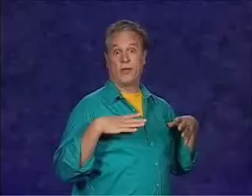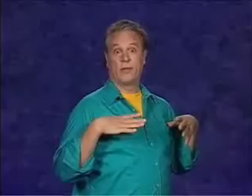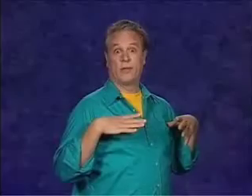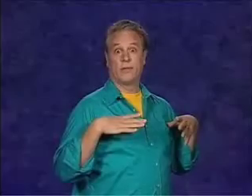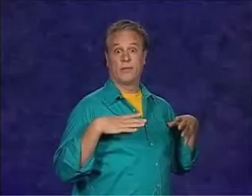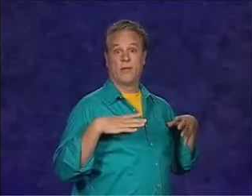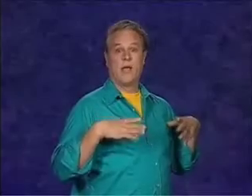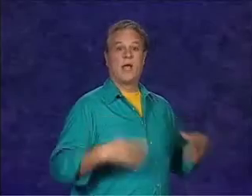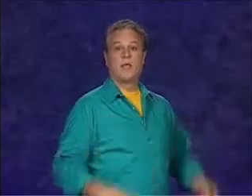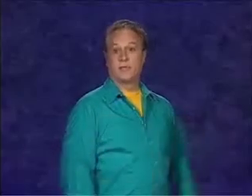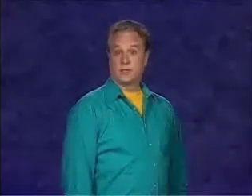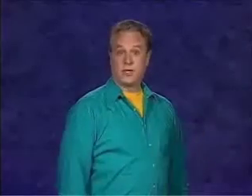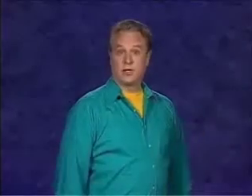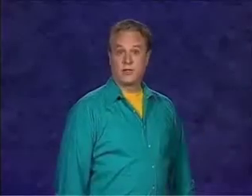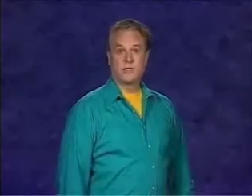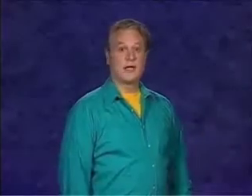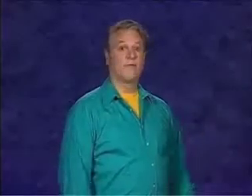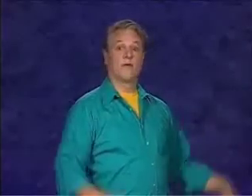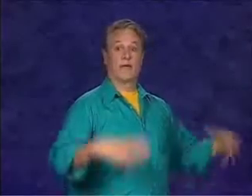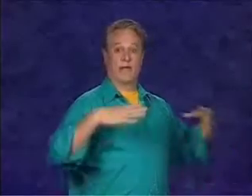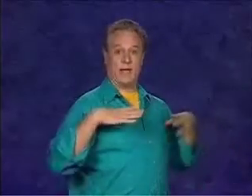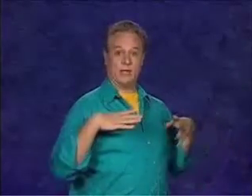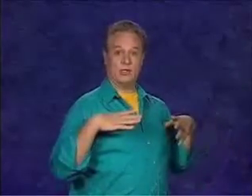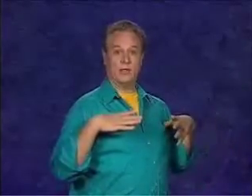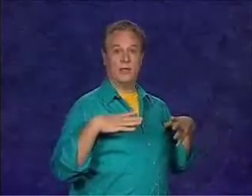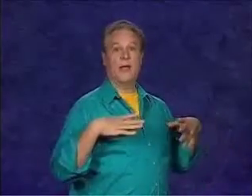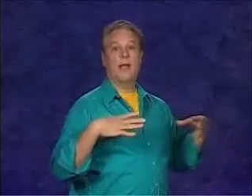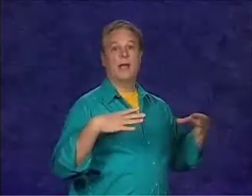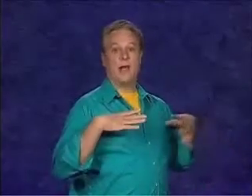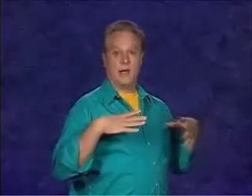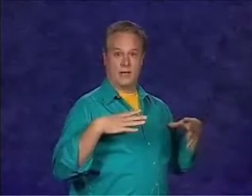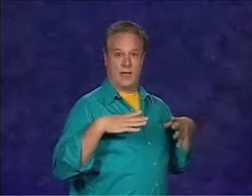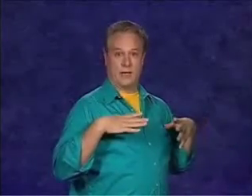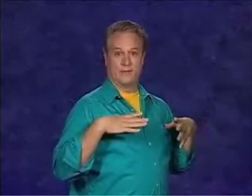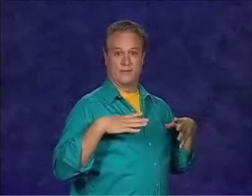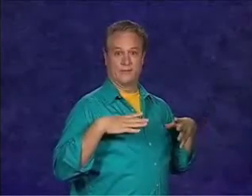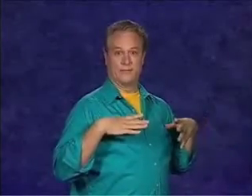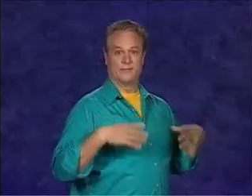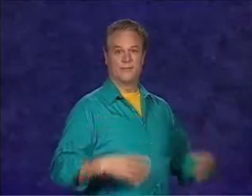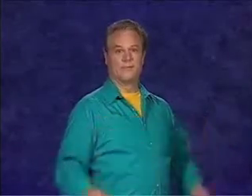nothing. This is also the sign for vacation and holiday.